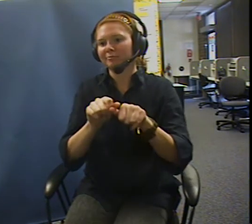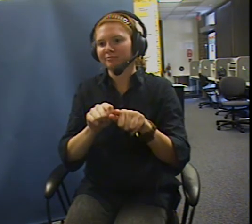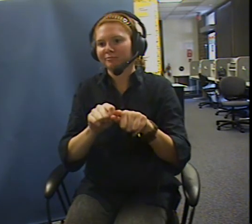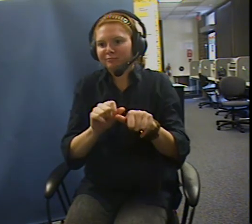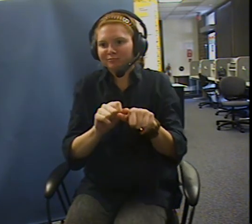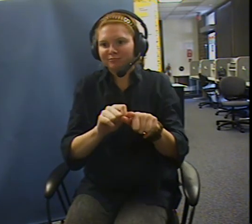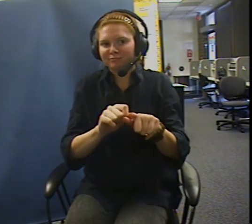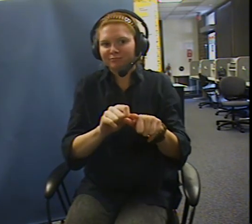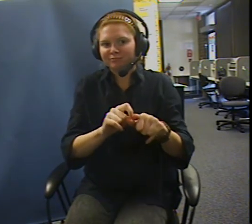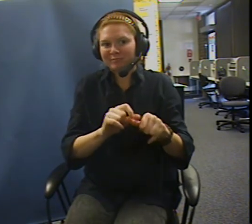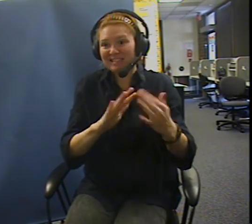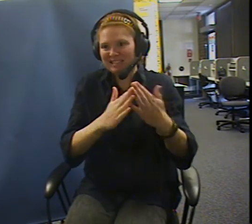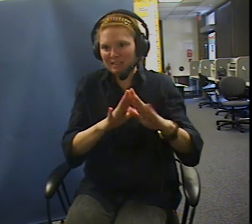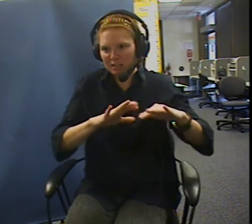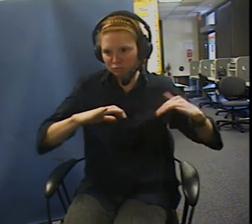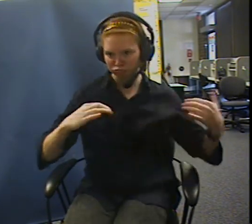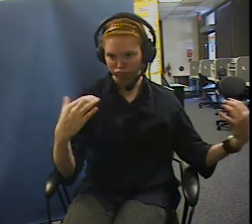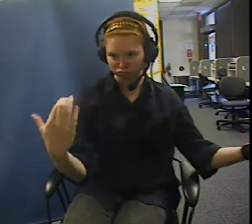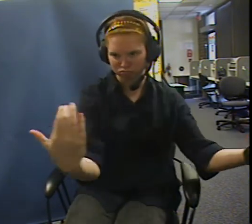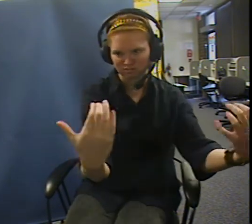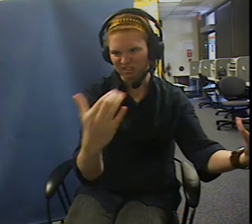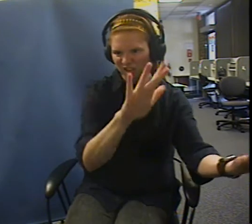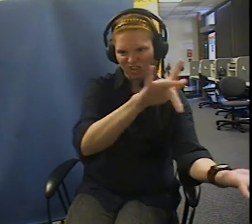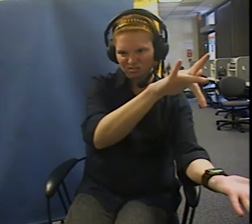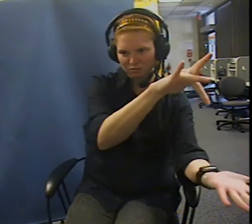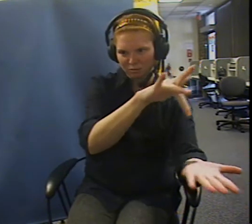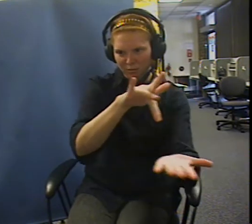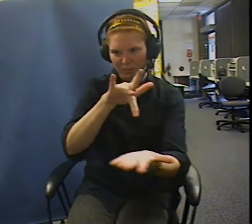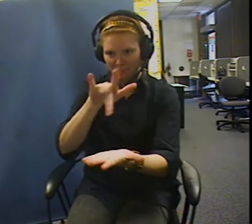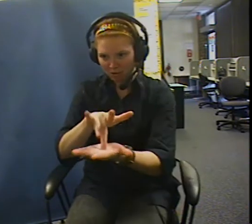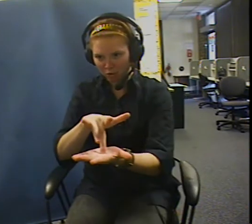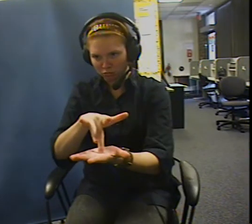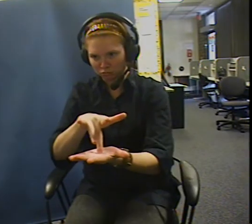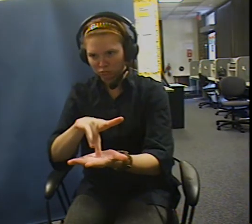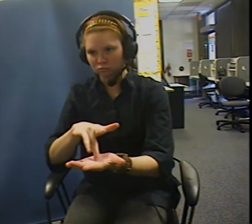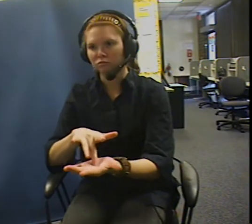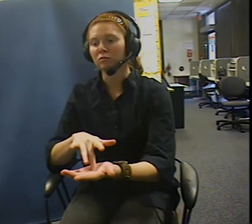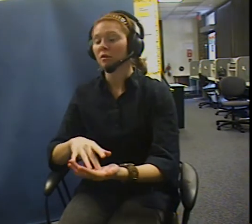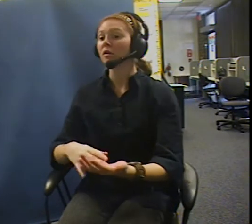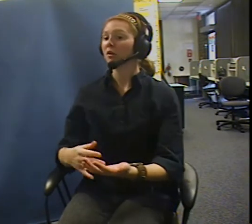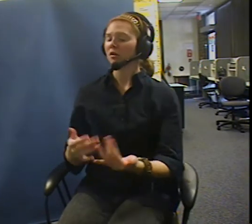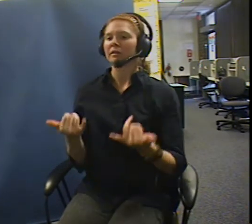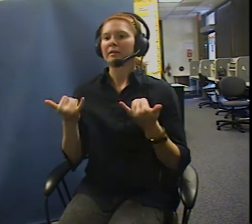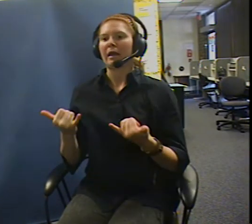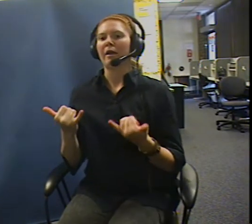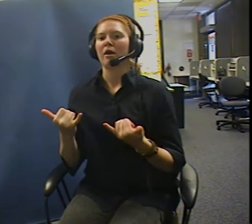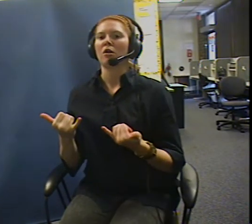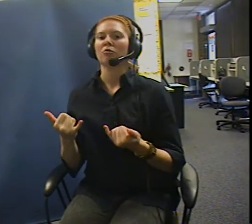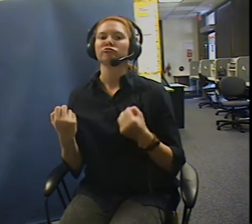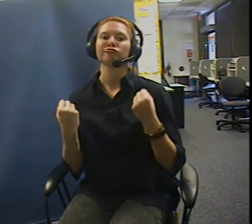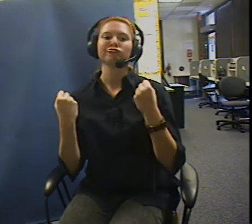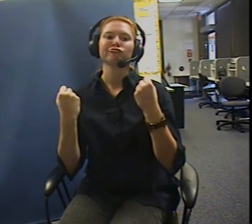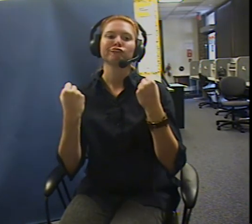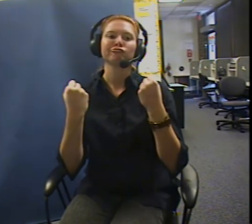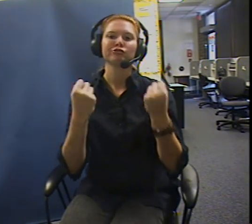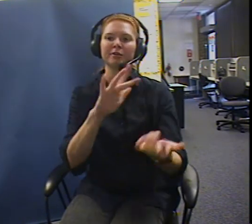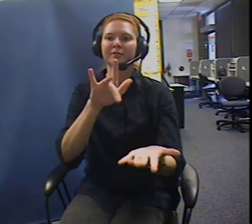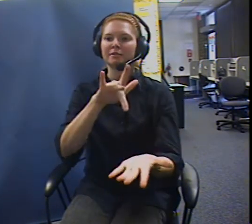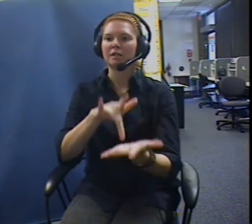We can see this if you drive through cities. You can see lots of vacant land in the industrial areas of our older cities. There